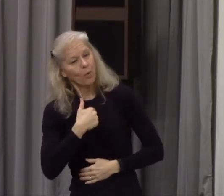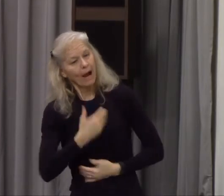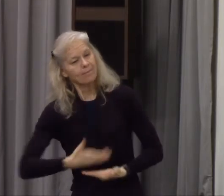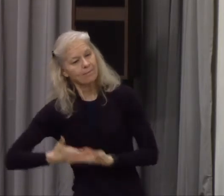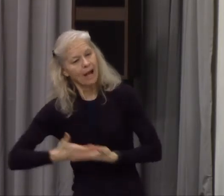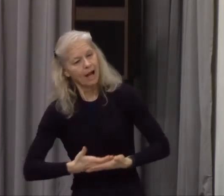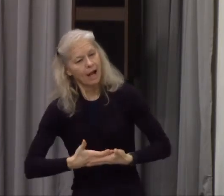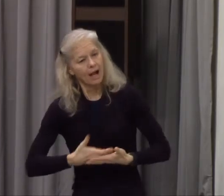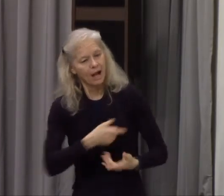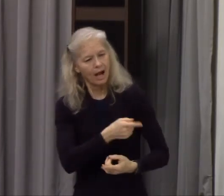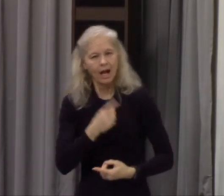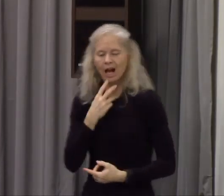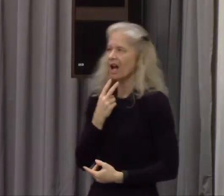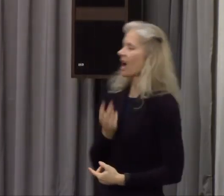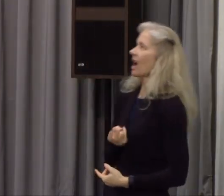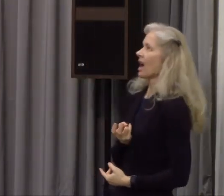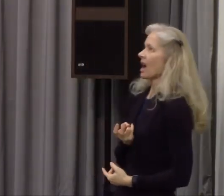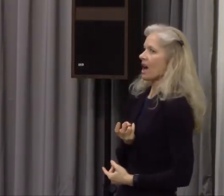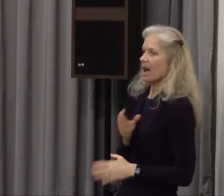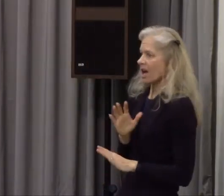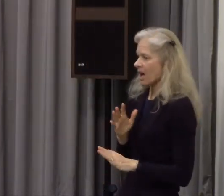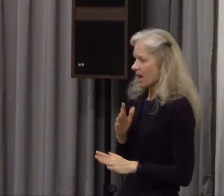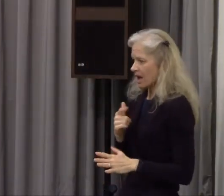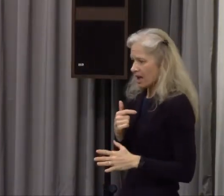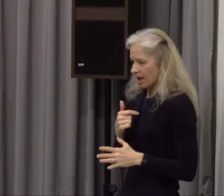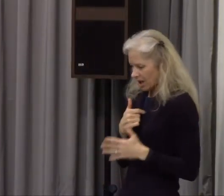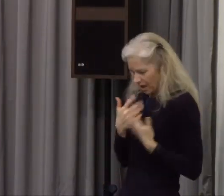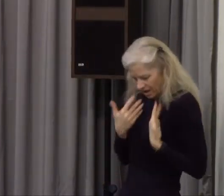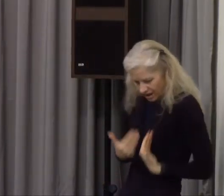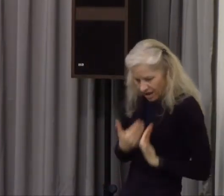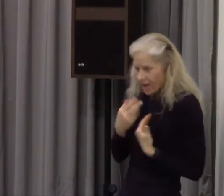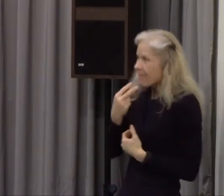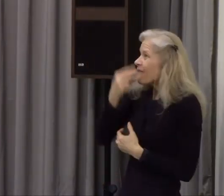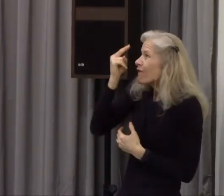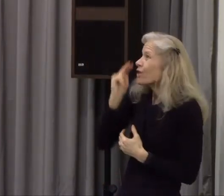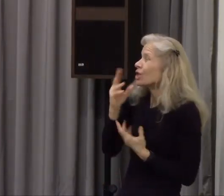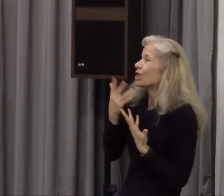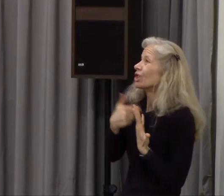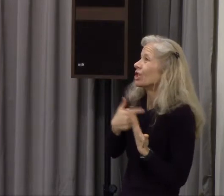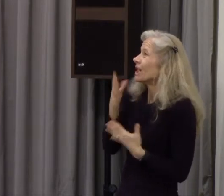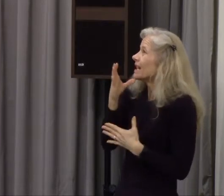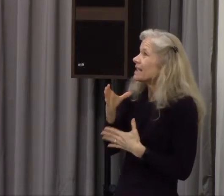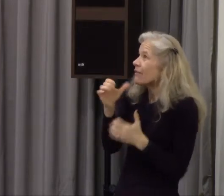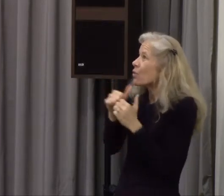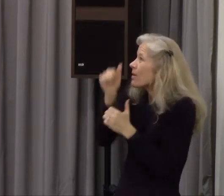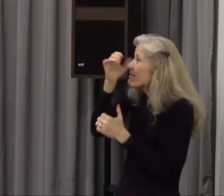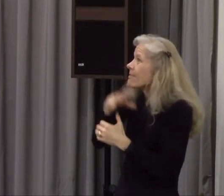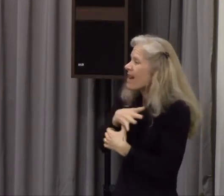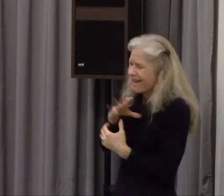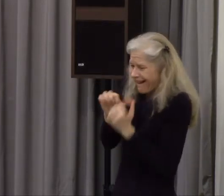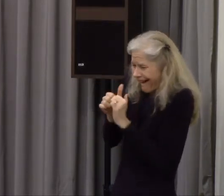I've been faithful to God, faithful to the one I'm going to be married to. How's this going to happen? God